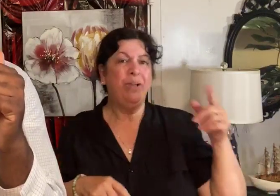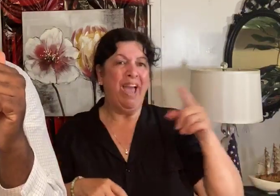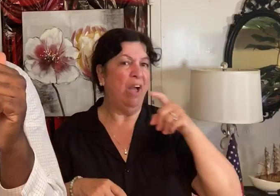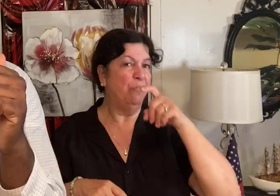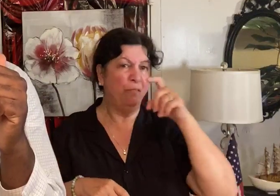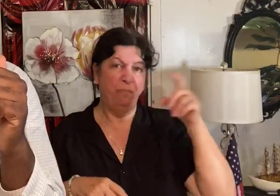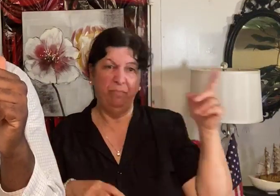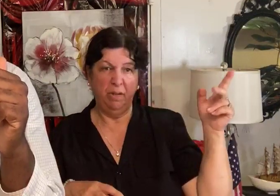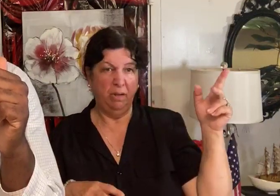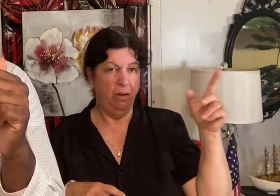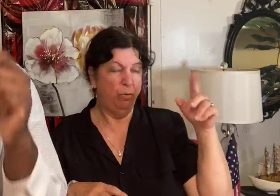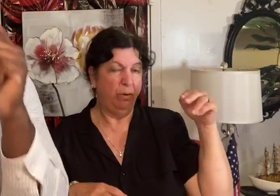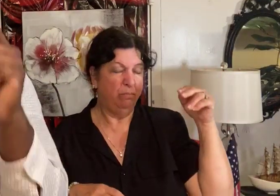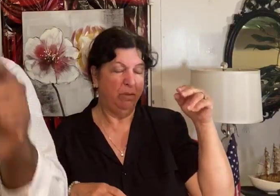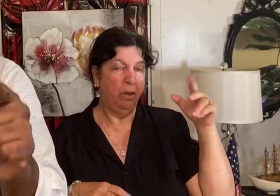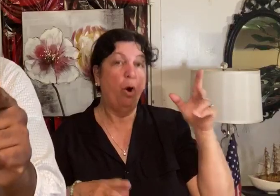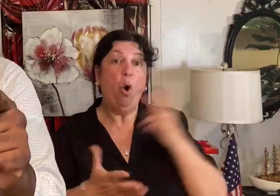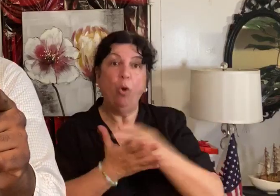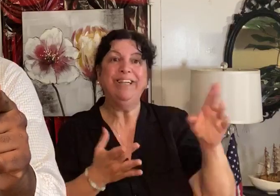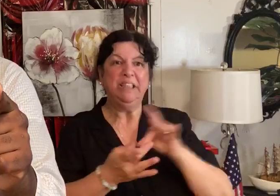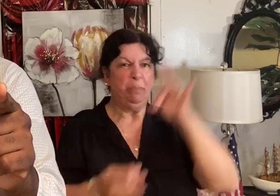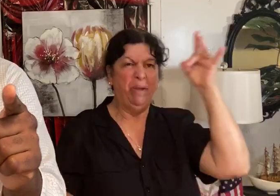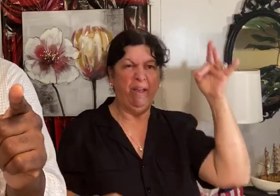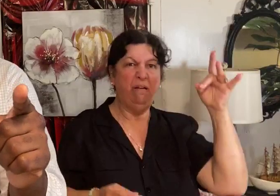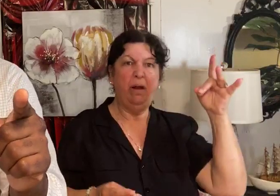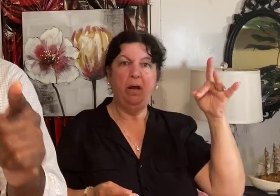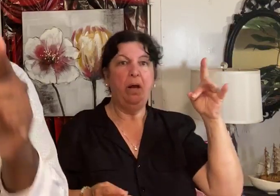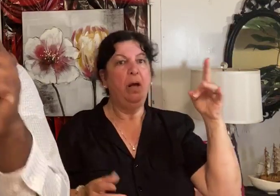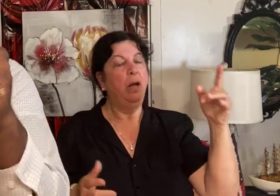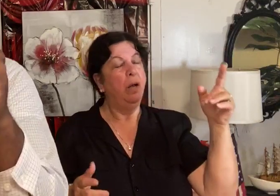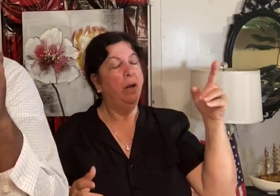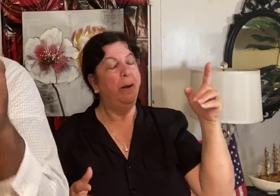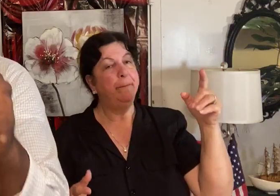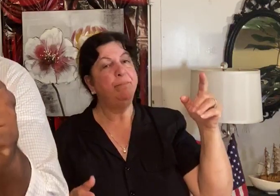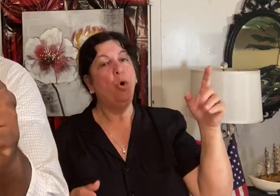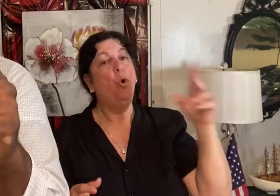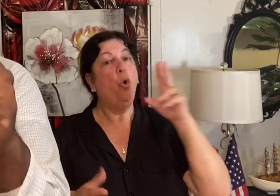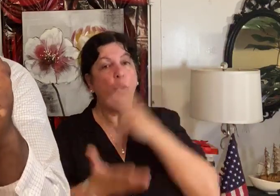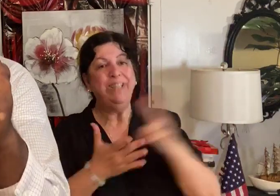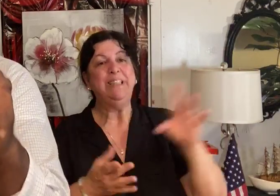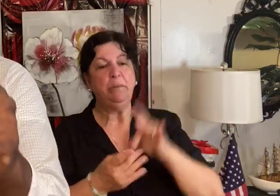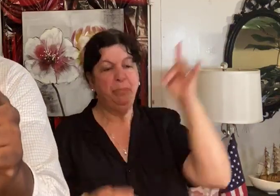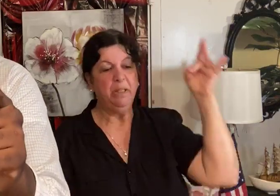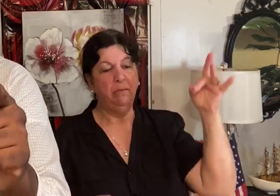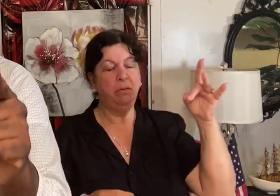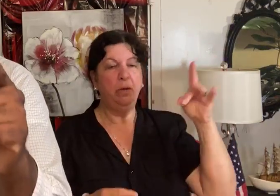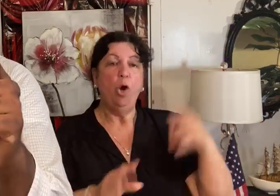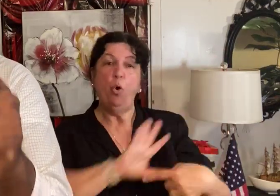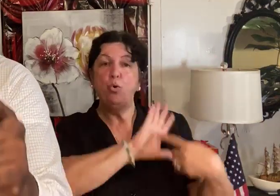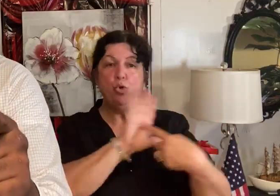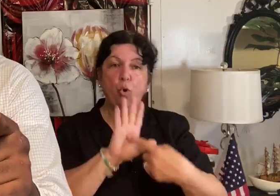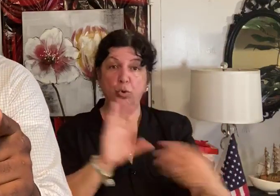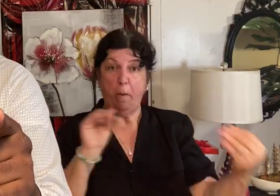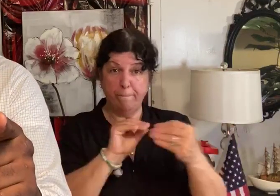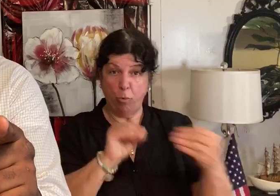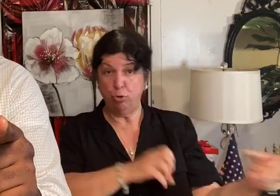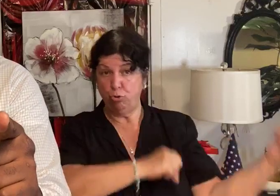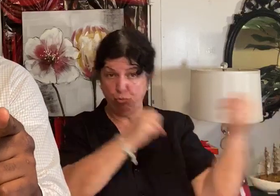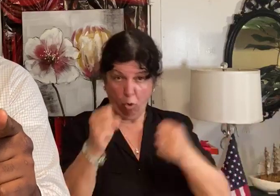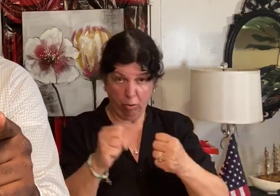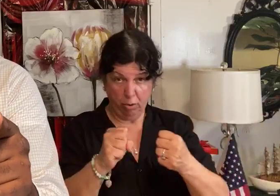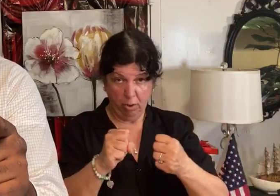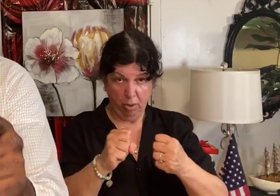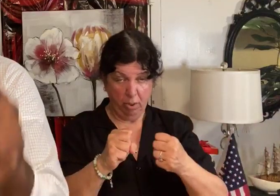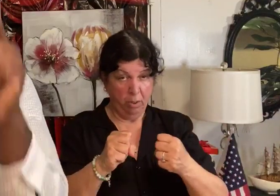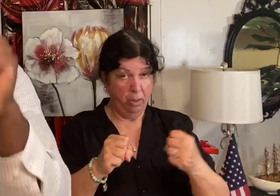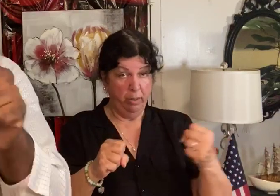Holy Spirit leaves the church. You support your preacher and you get behind him, and the Holy Spirit of God manifests himself more strongly